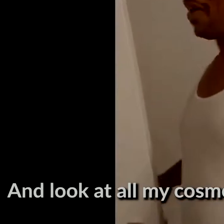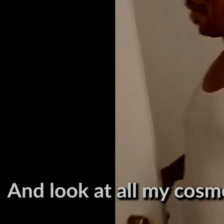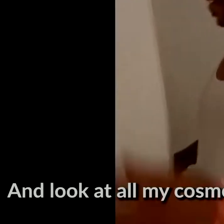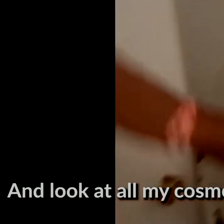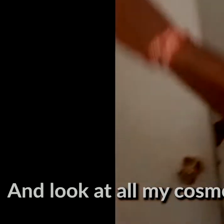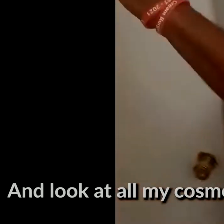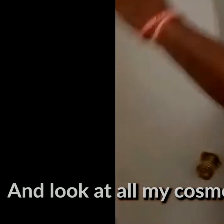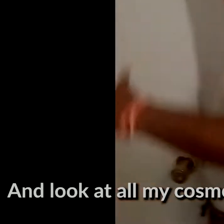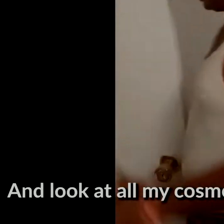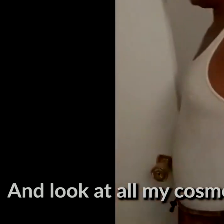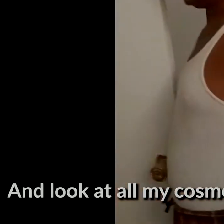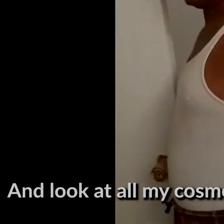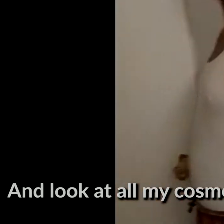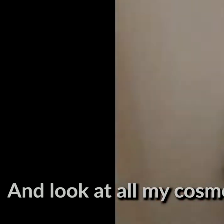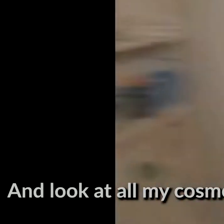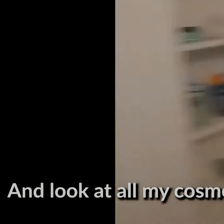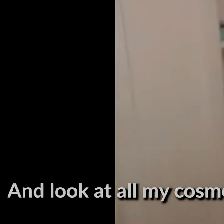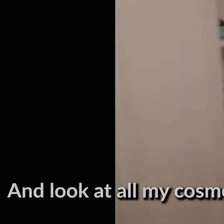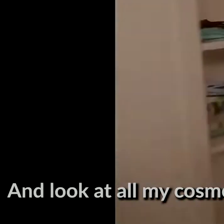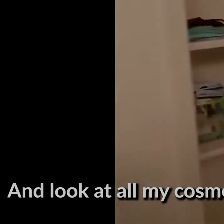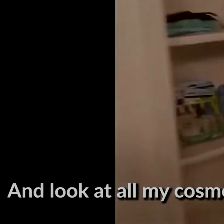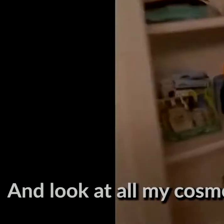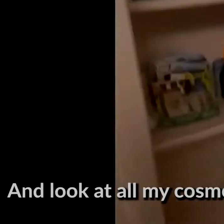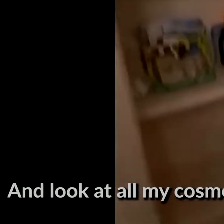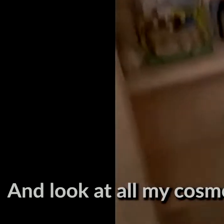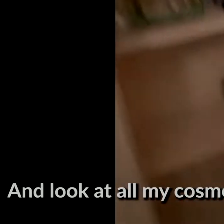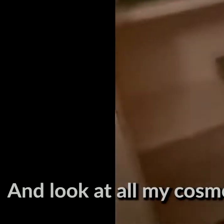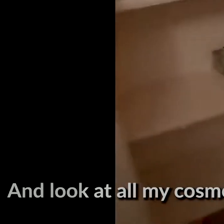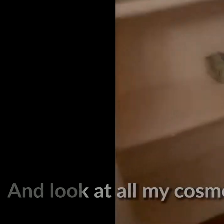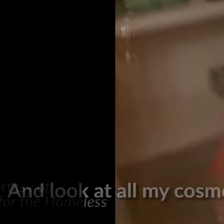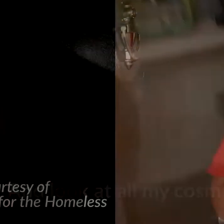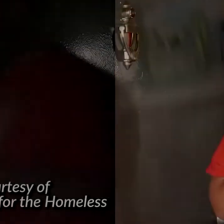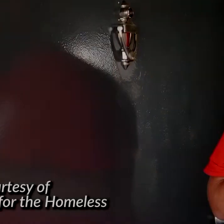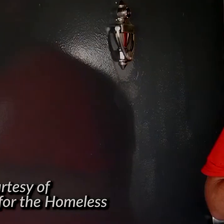look at all my cosmetics. Still filling it up.